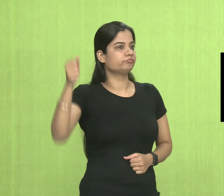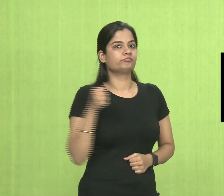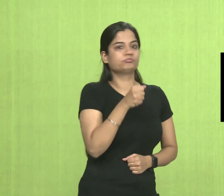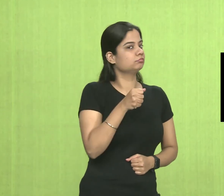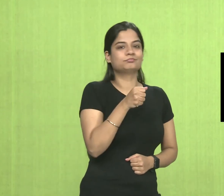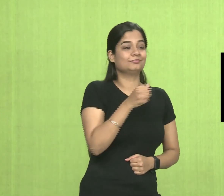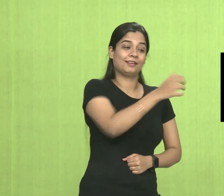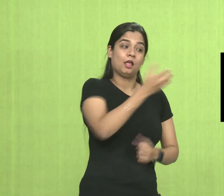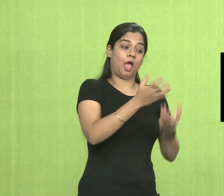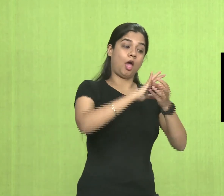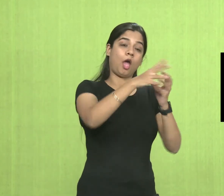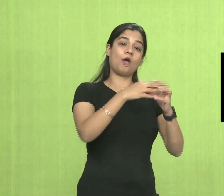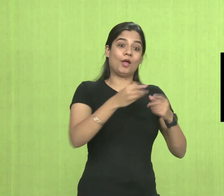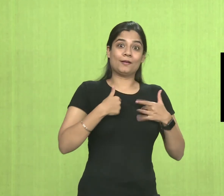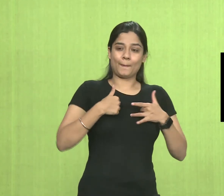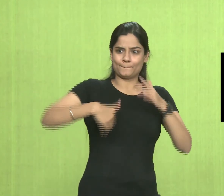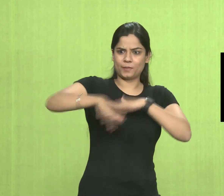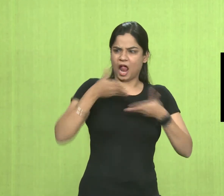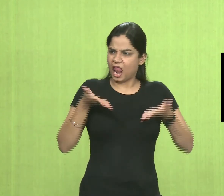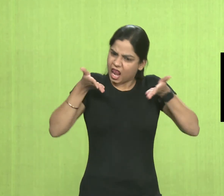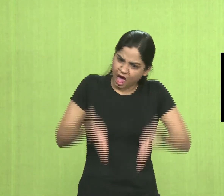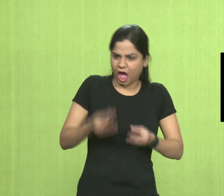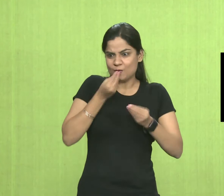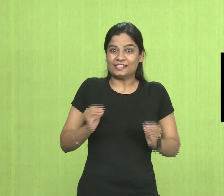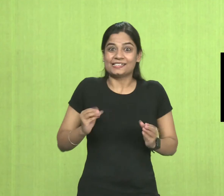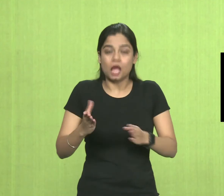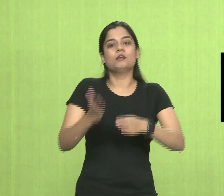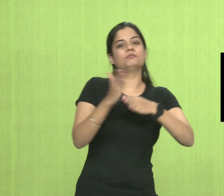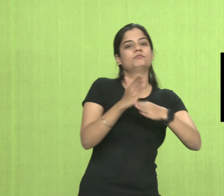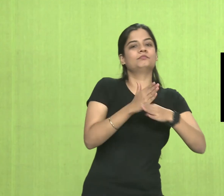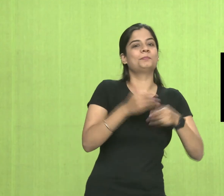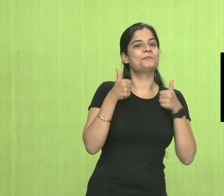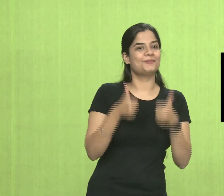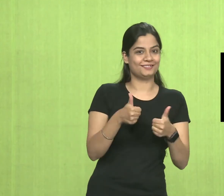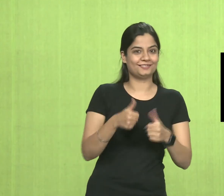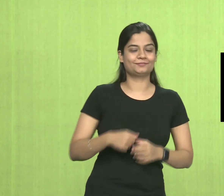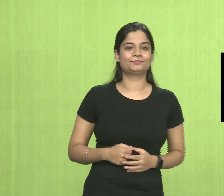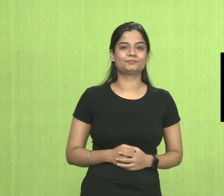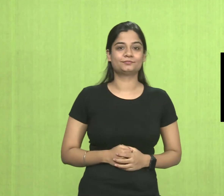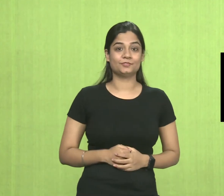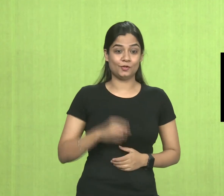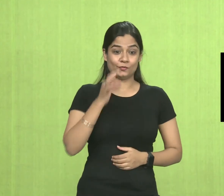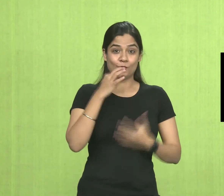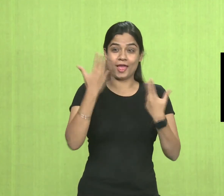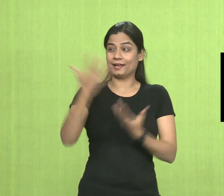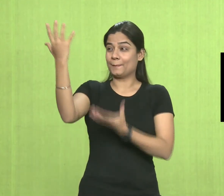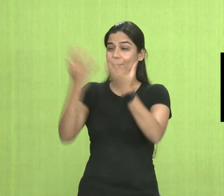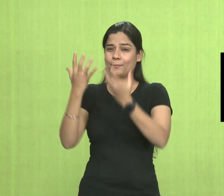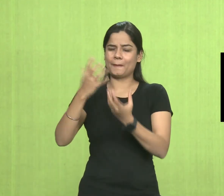the fruit and you've kept in the fridge, it will lose the nutrients. So if you plan to eat just right now, so cut just right now, not before